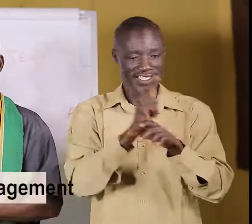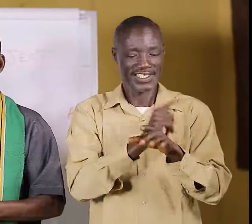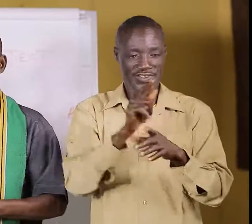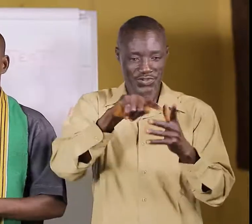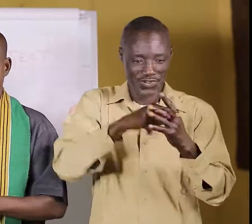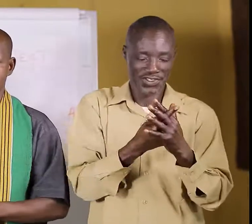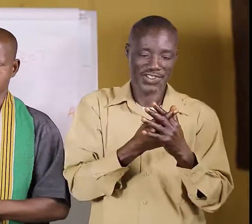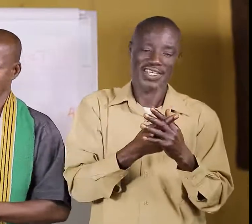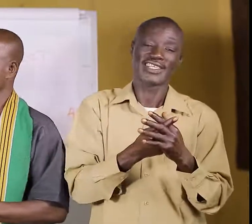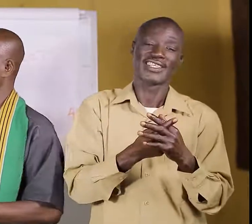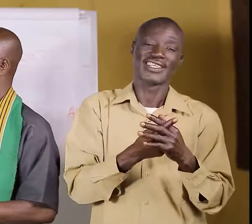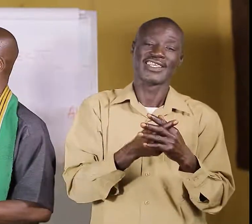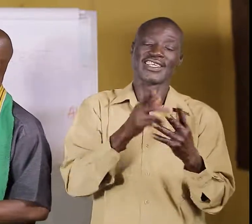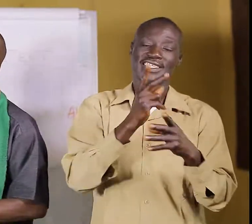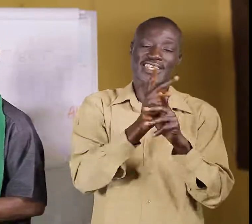start rearing poultry.